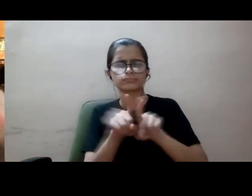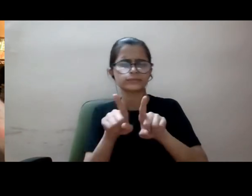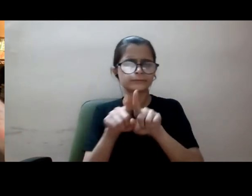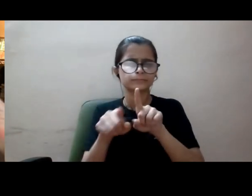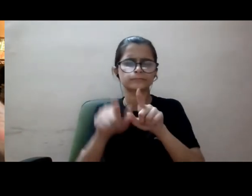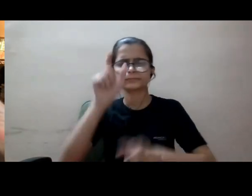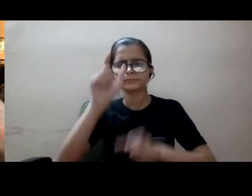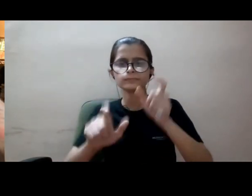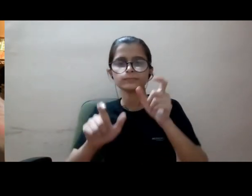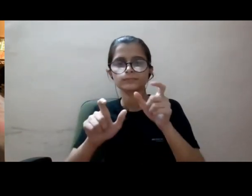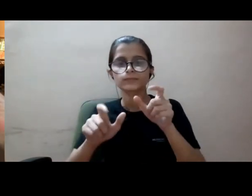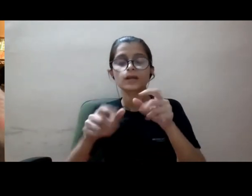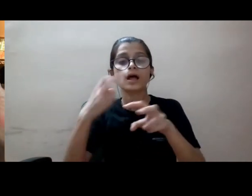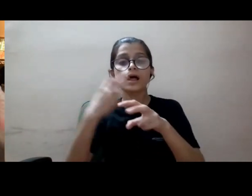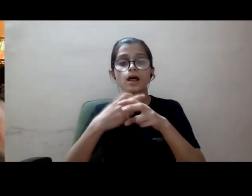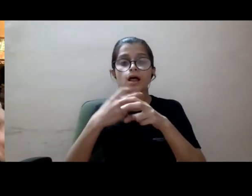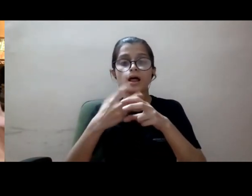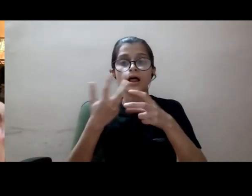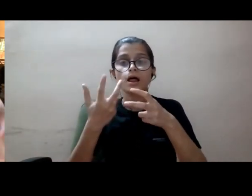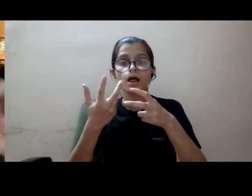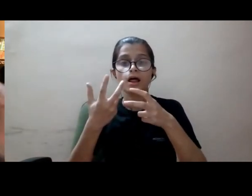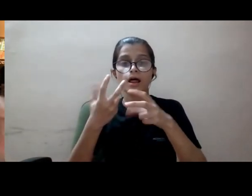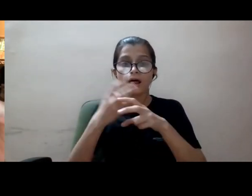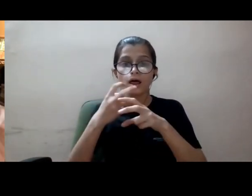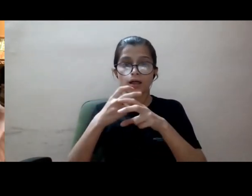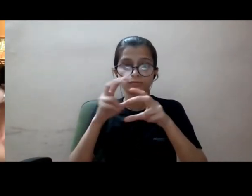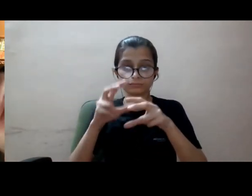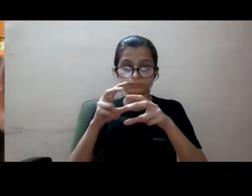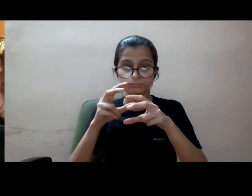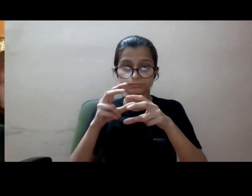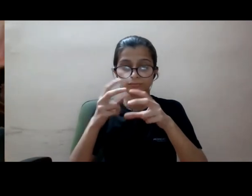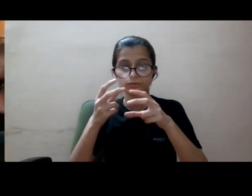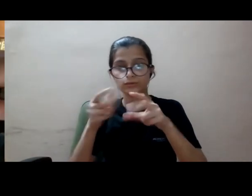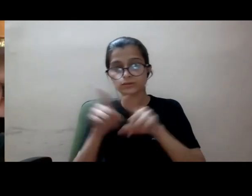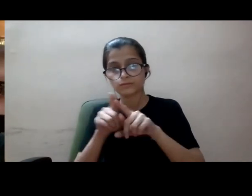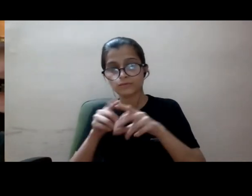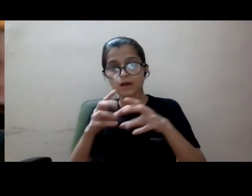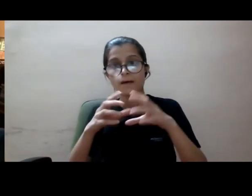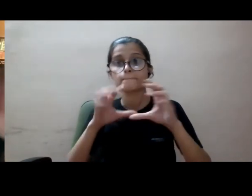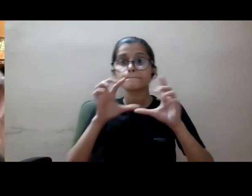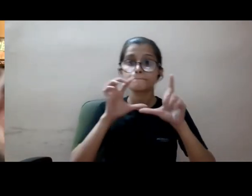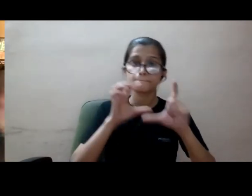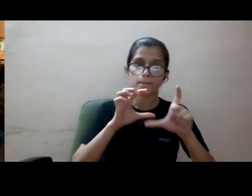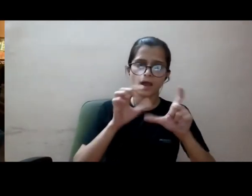boiled egg do you crack open, the small end or the big end?